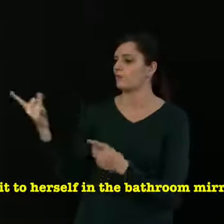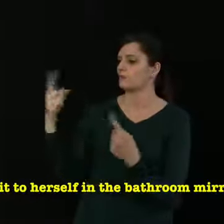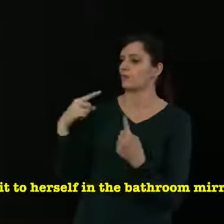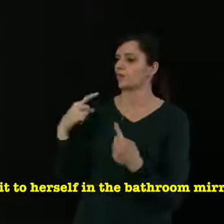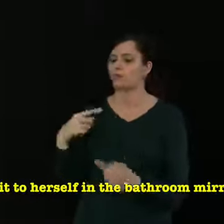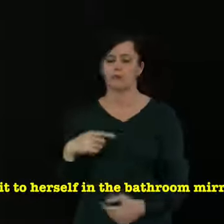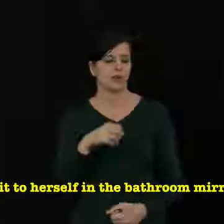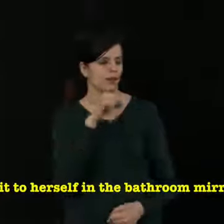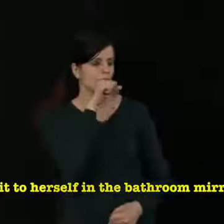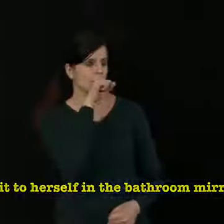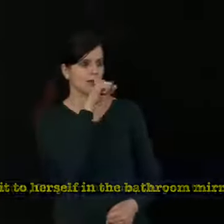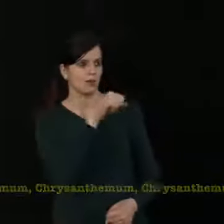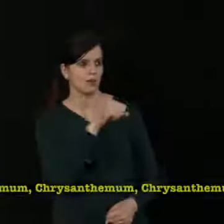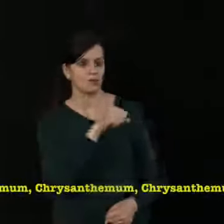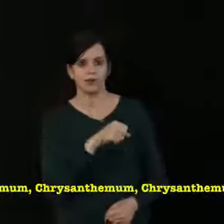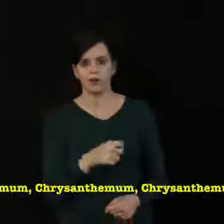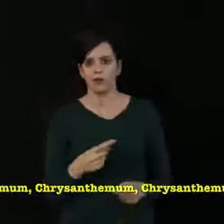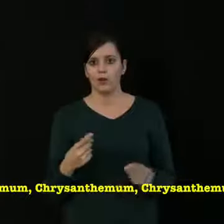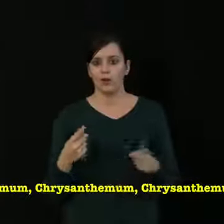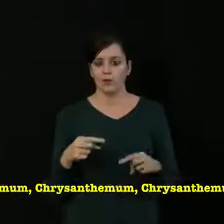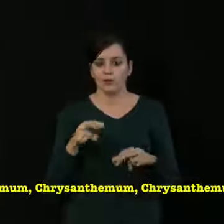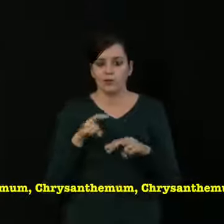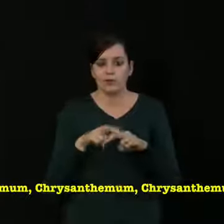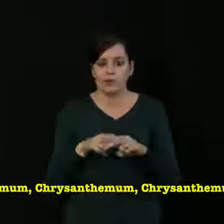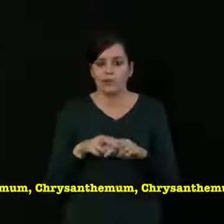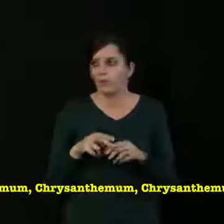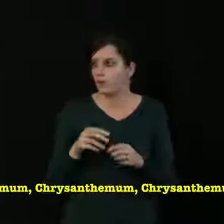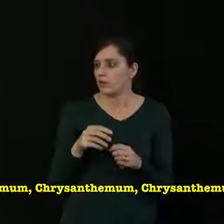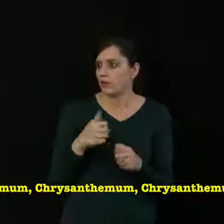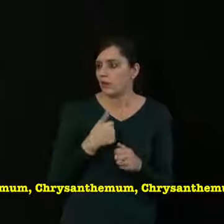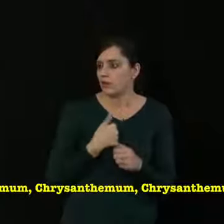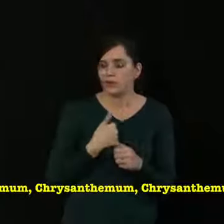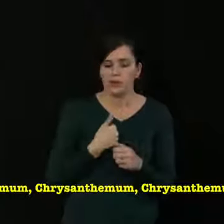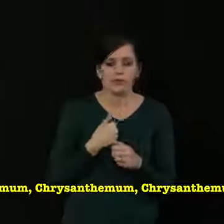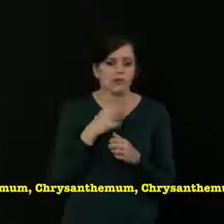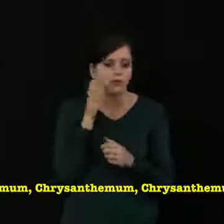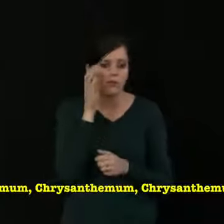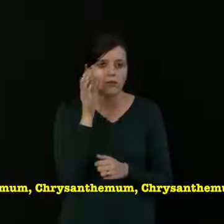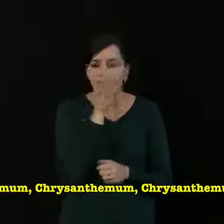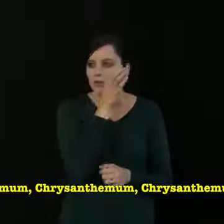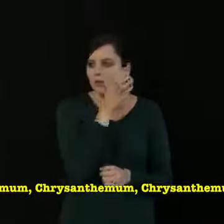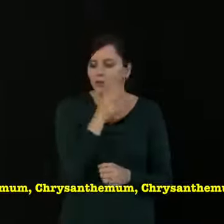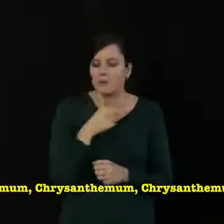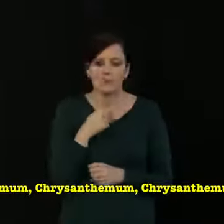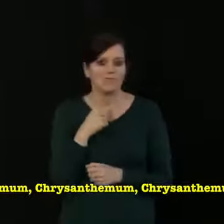the bathroom mirror. "Chrysanthemum, chrysanthemum, chrysanthemum."